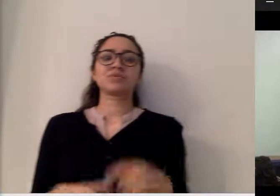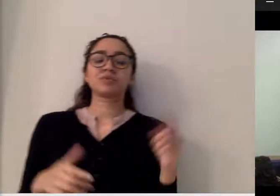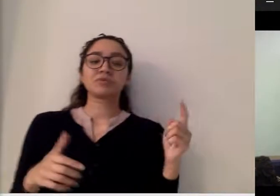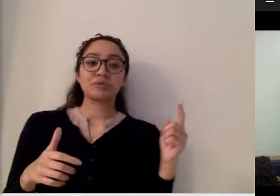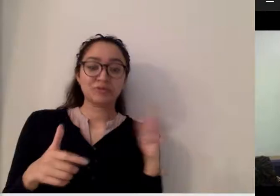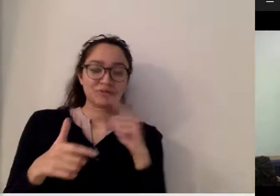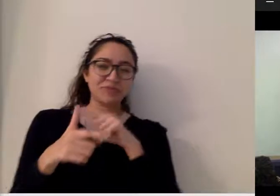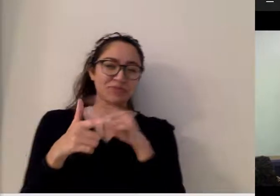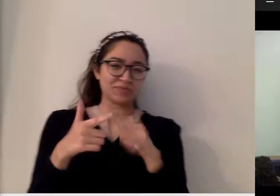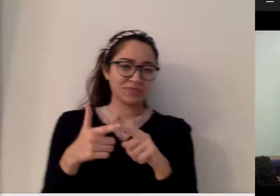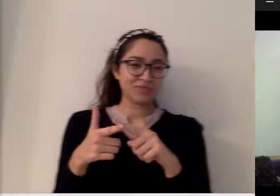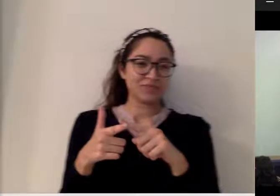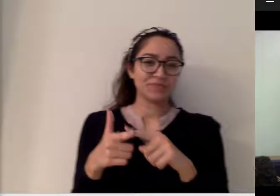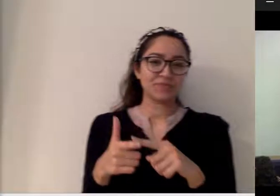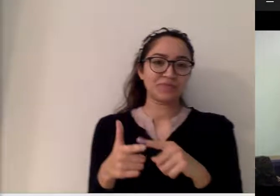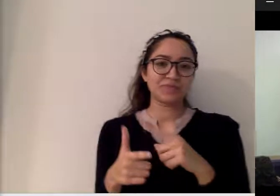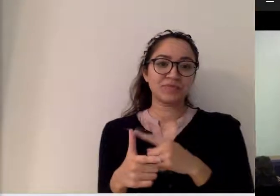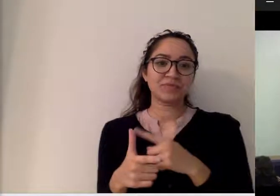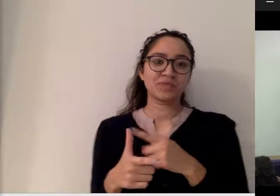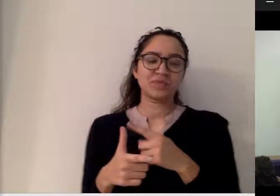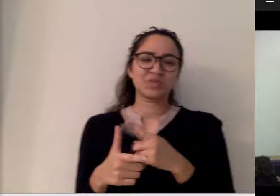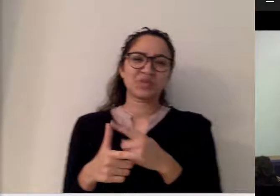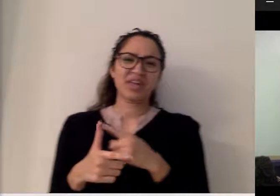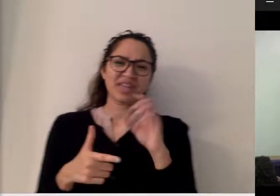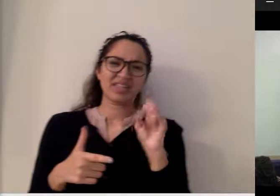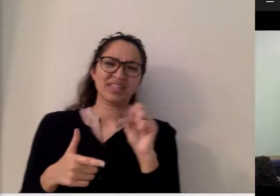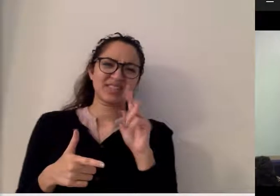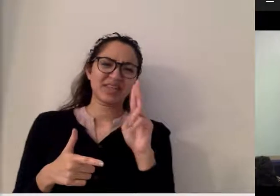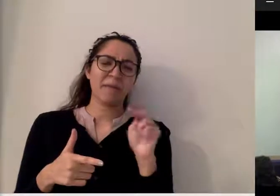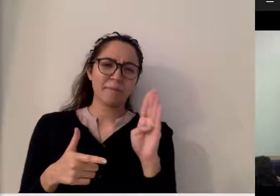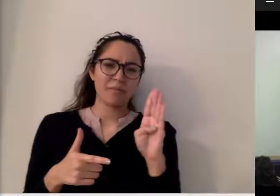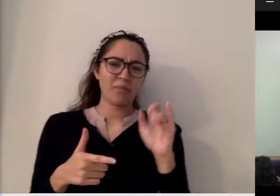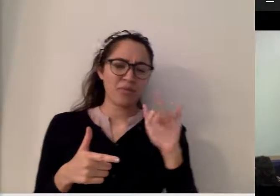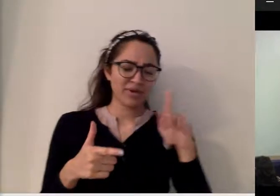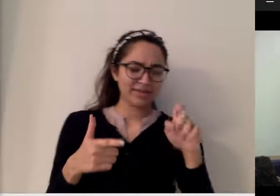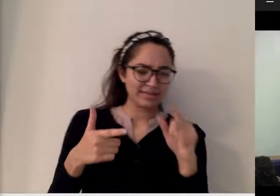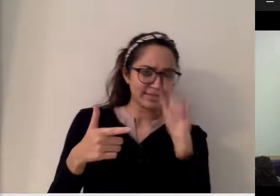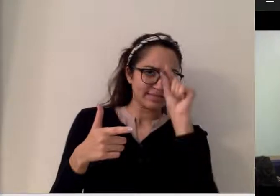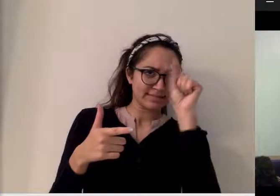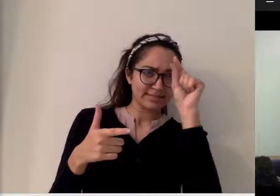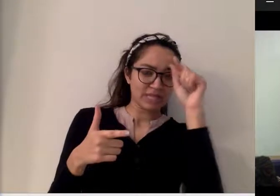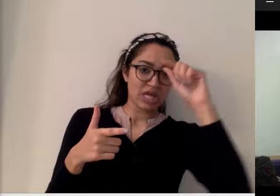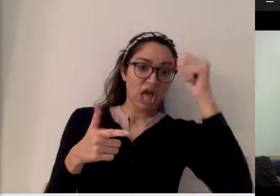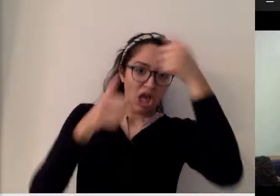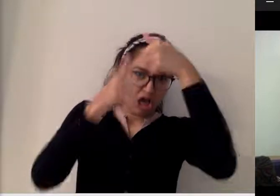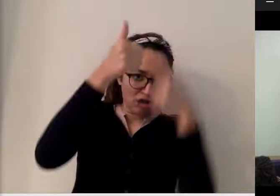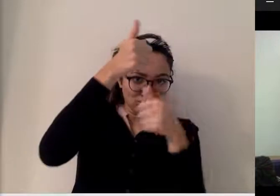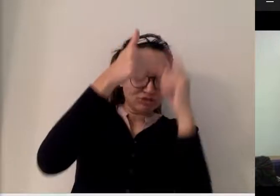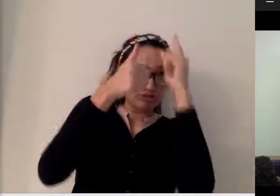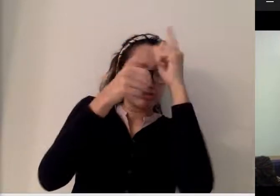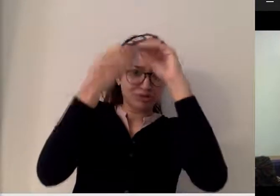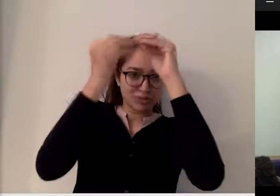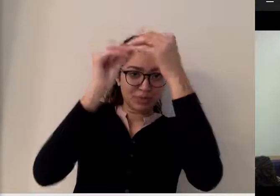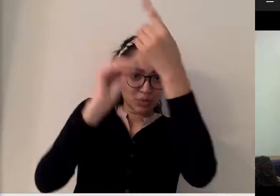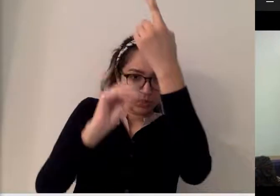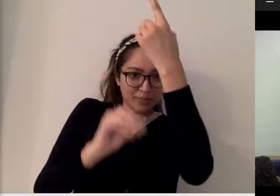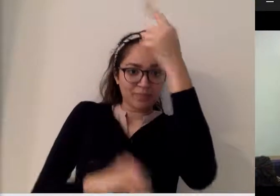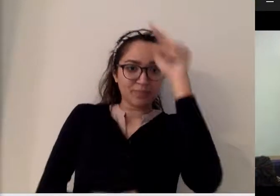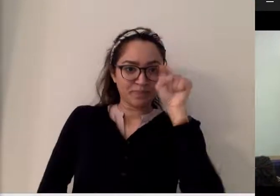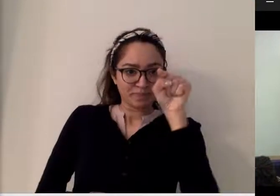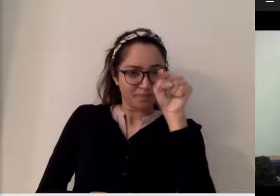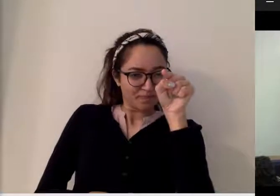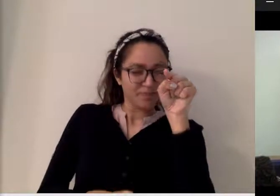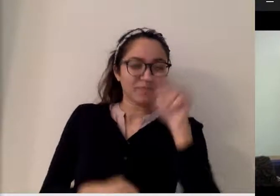of these, so this is the little sub point under number 1, is to review the notes.